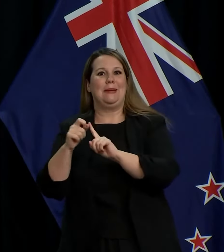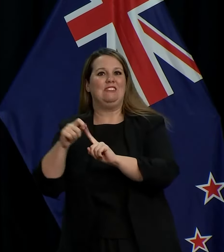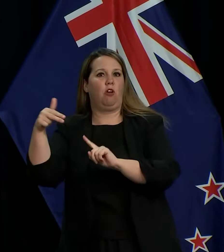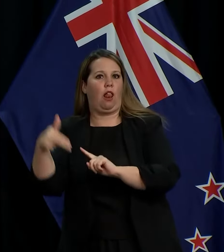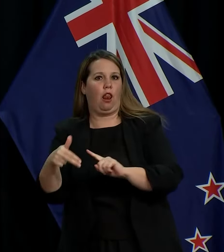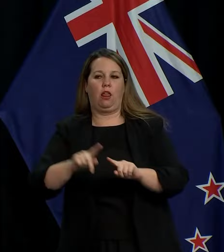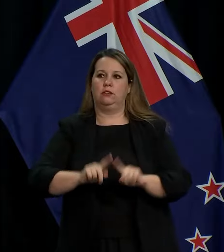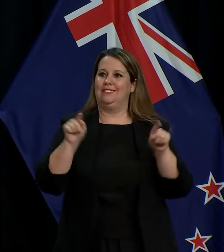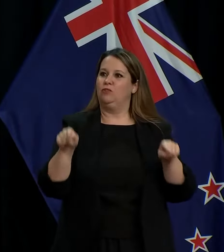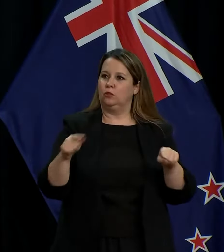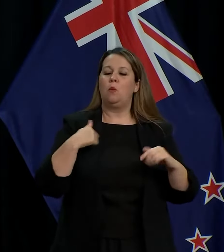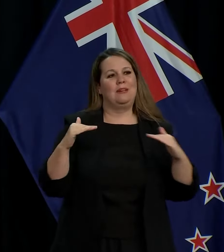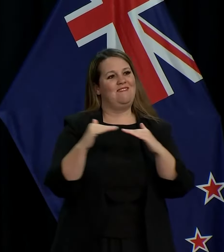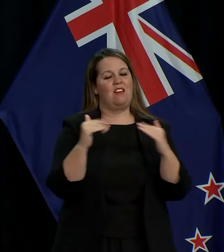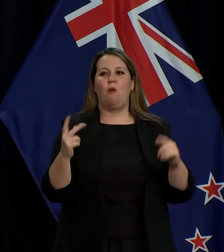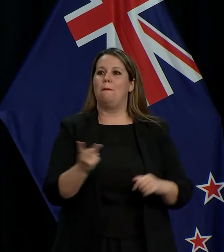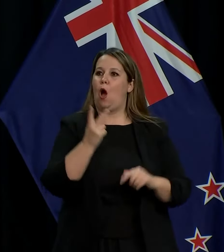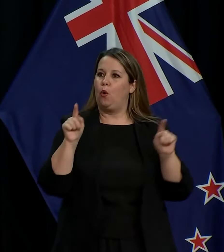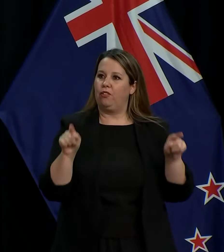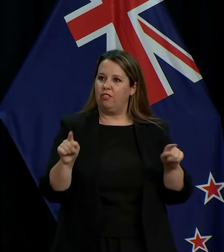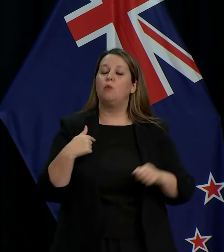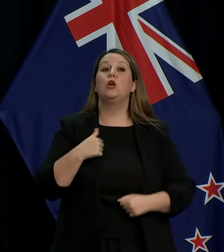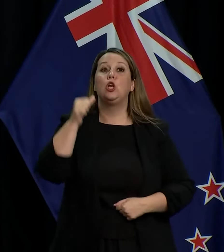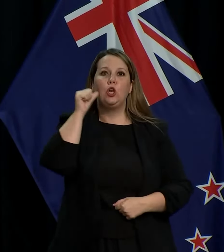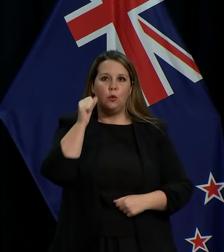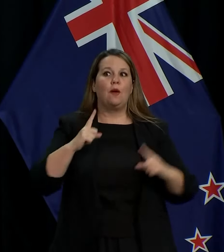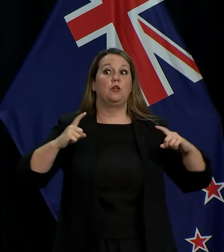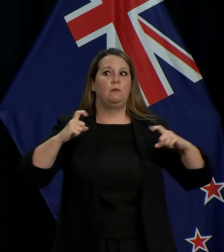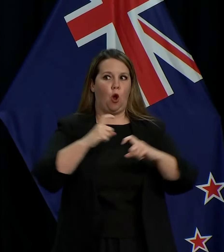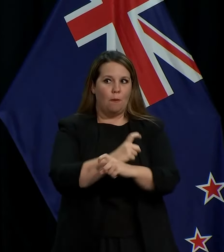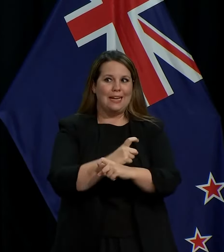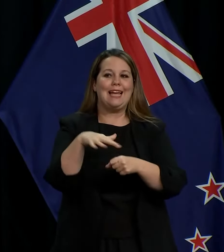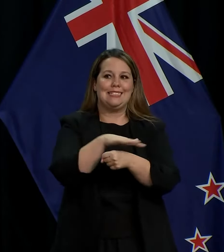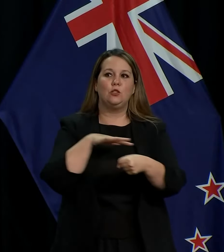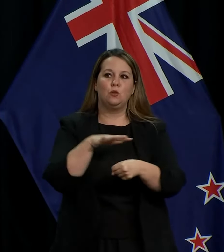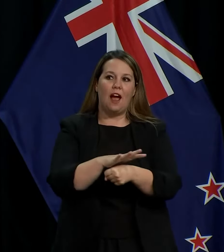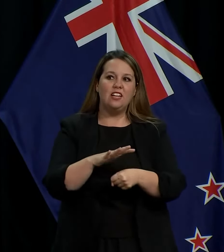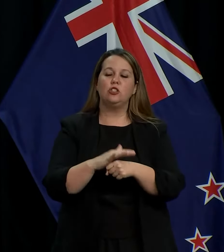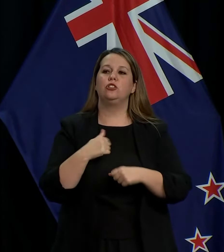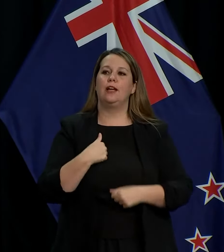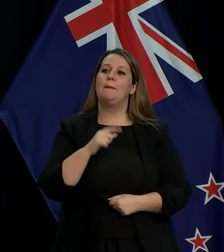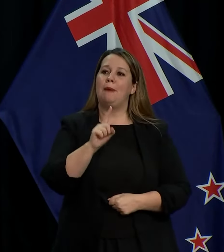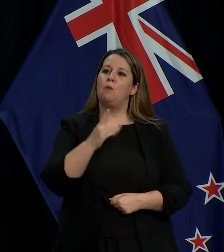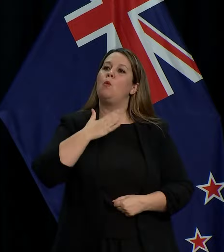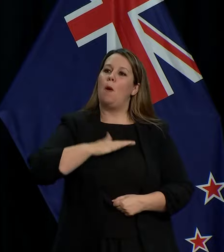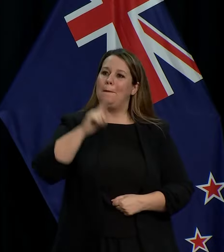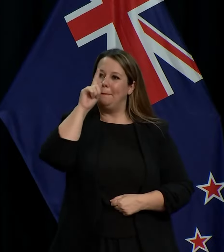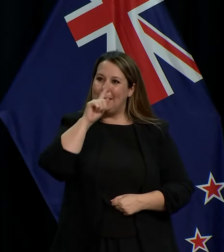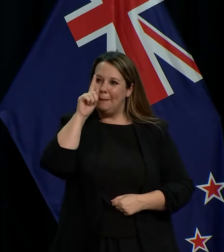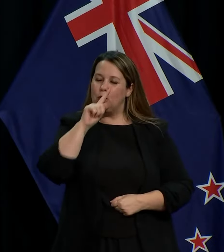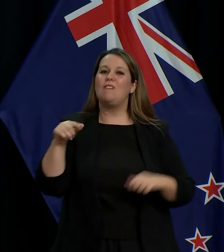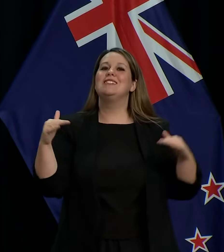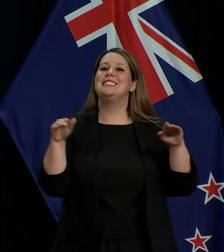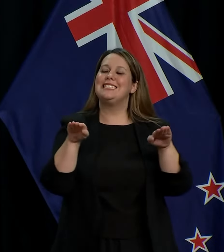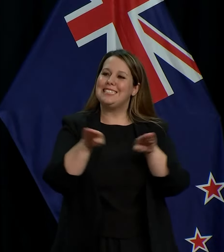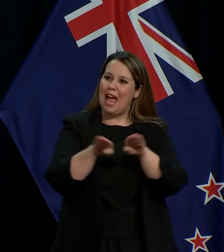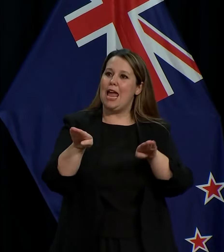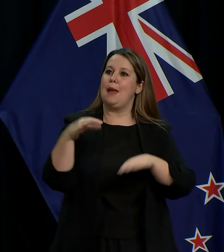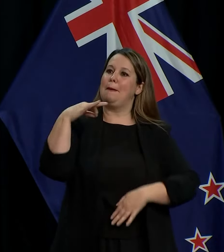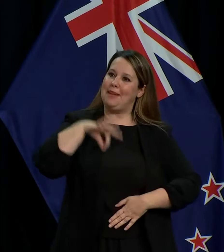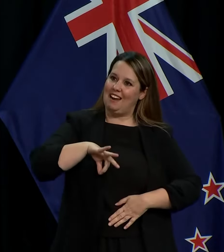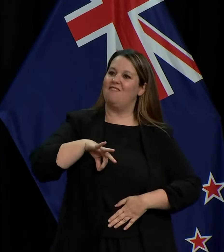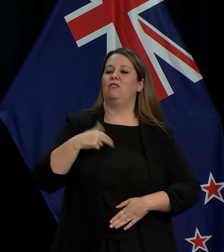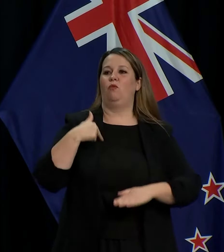that. We knew that came with complexities and would not be as quick, but we are seeking for people to have the same relative benefit